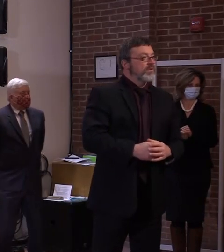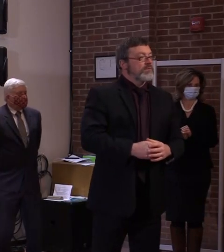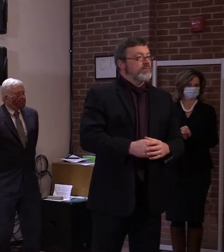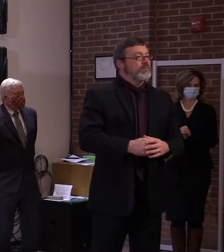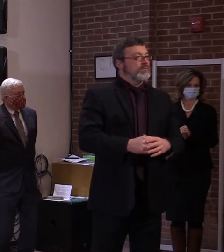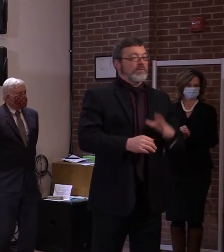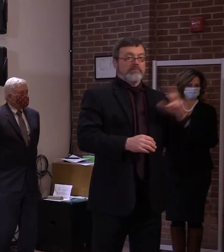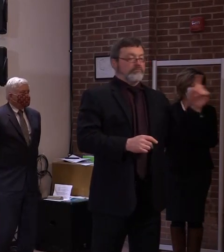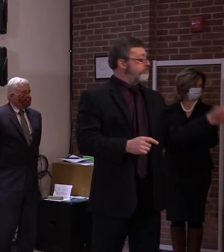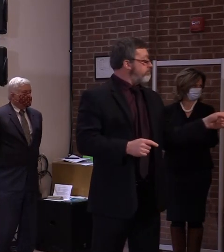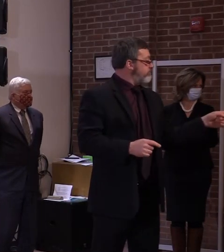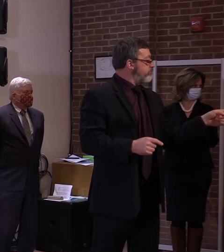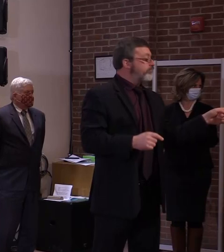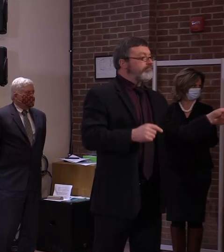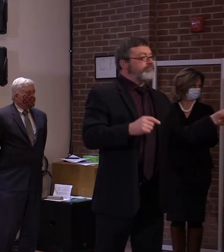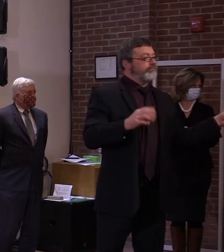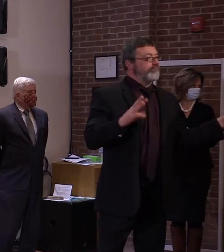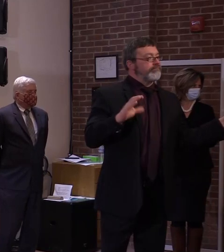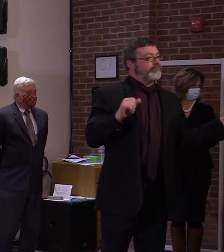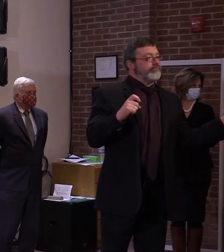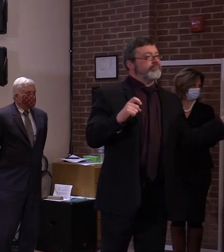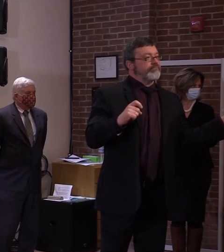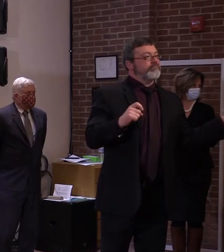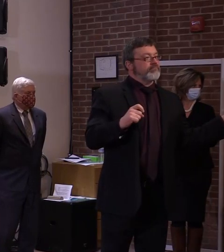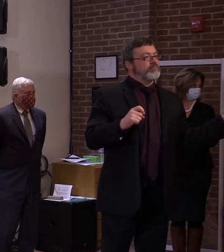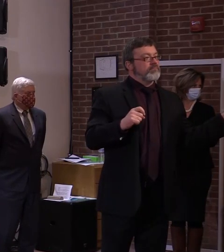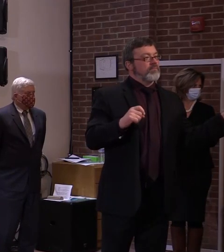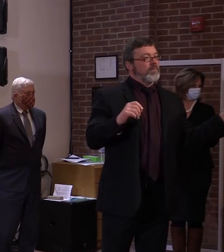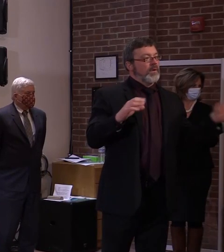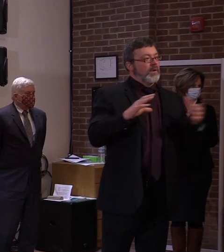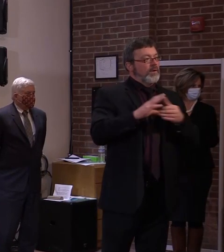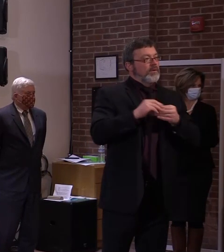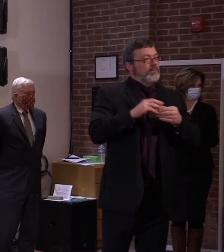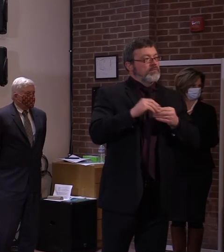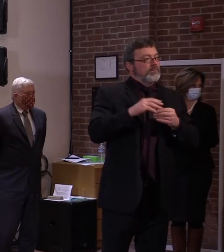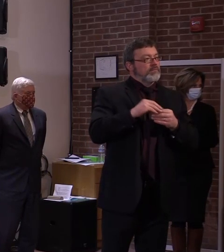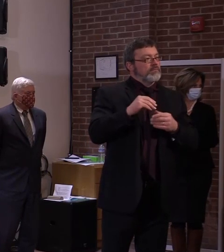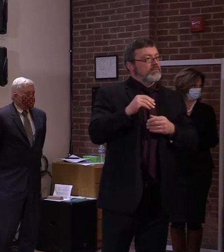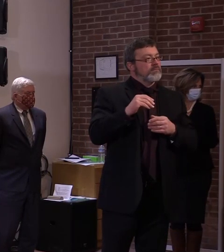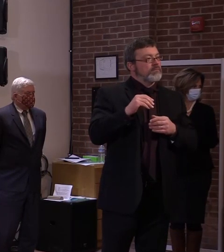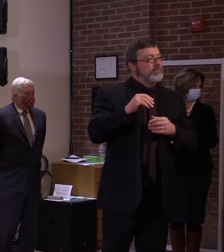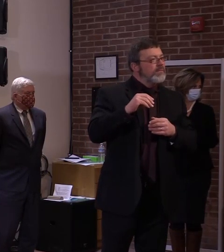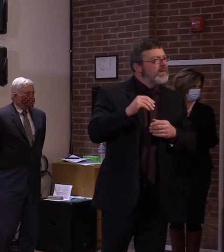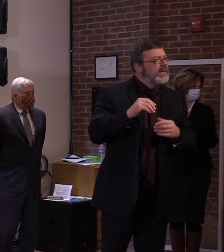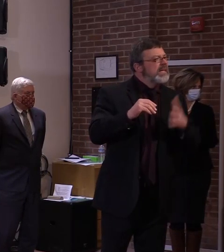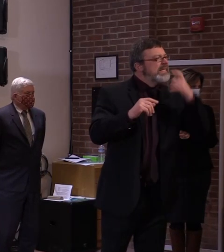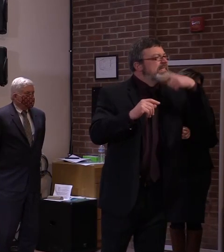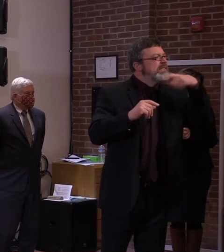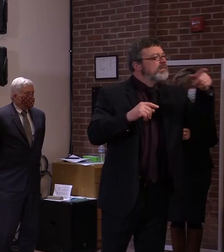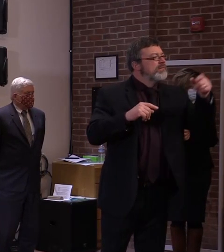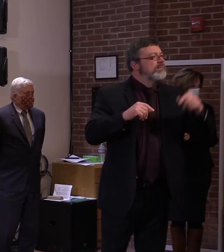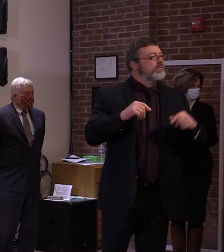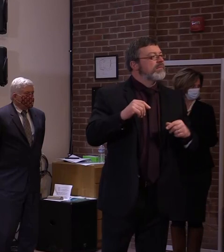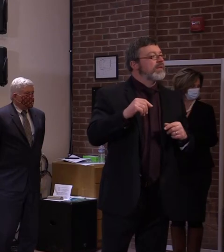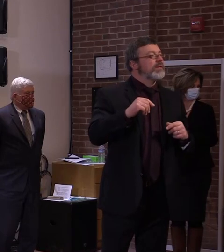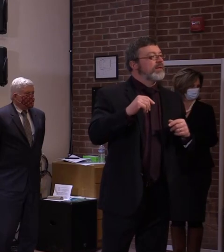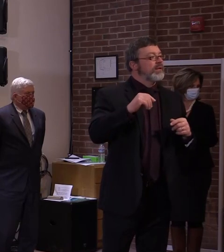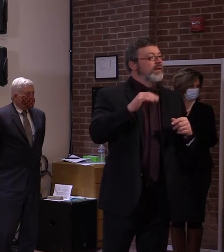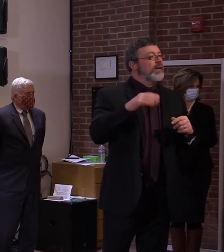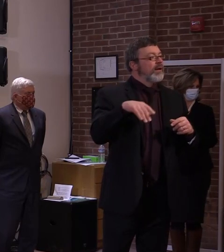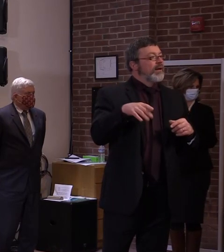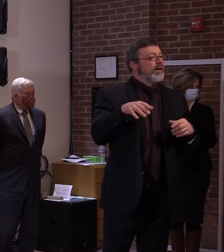Governor, I'm wondering if maybe Secretary Smith can help me understand too. Last week you mentioned that there is